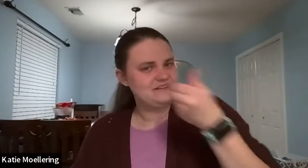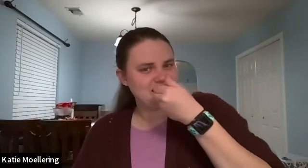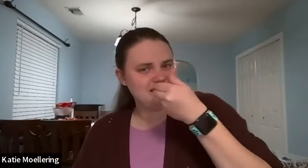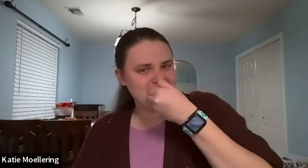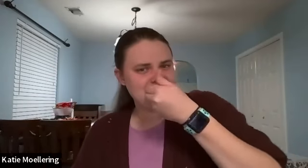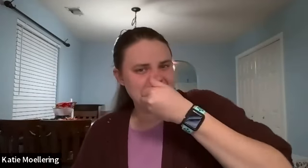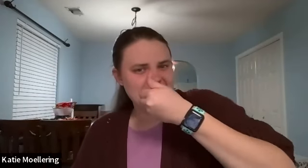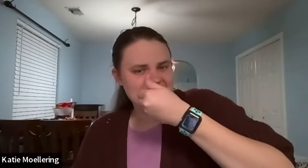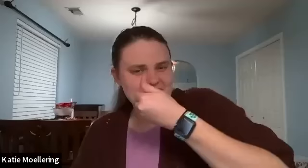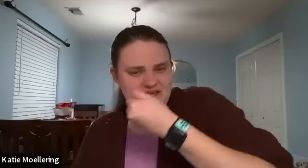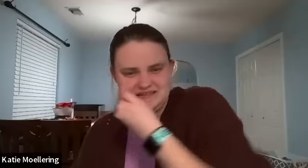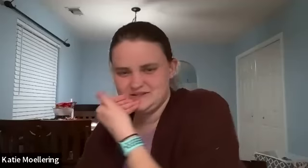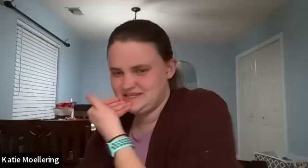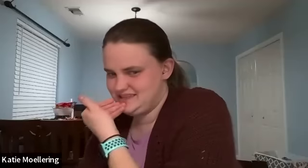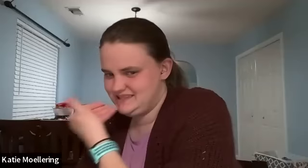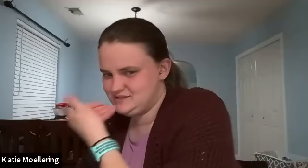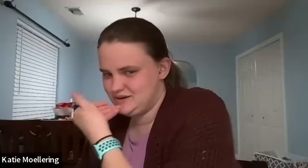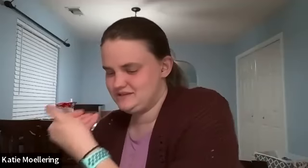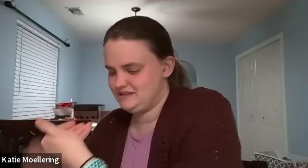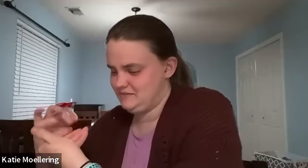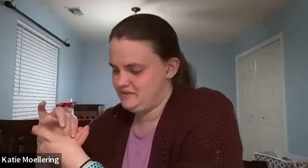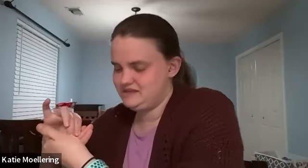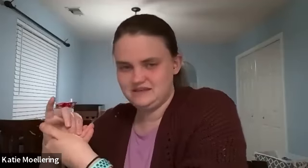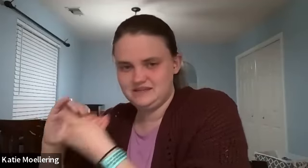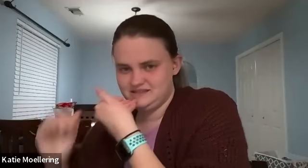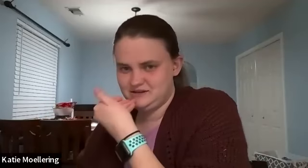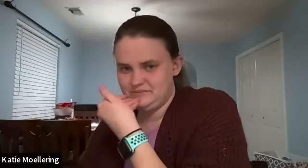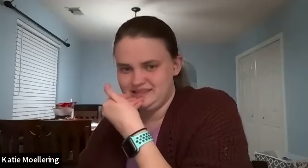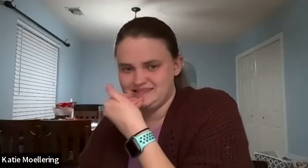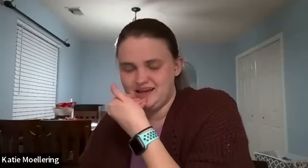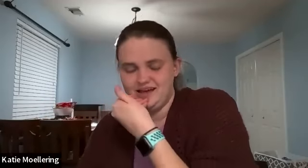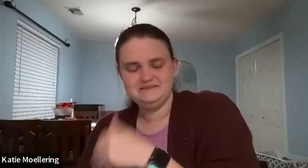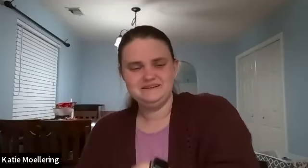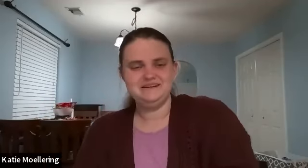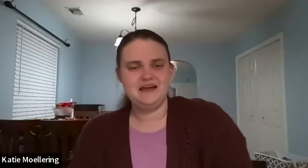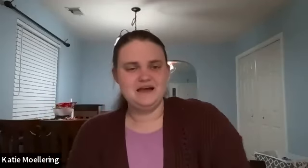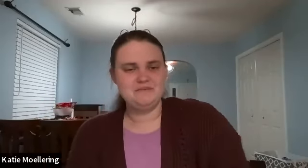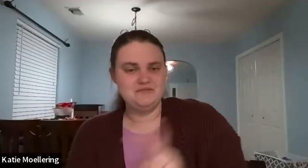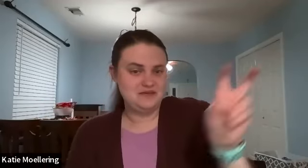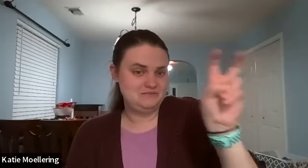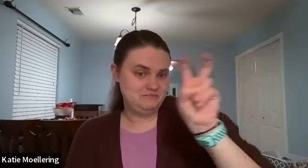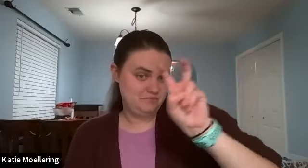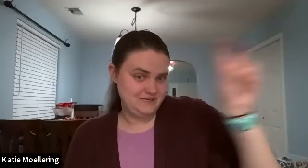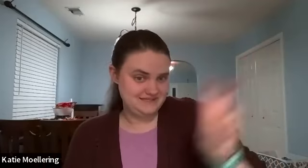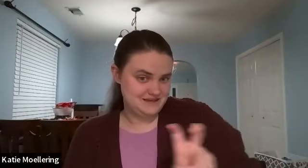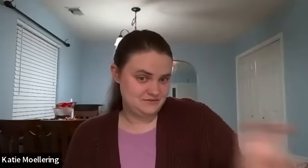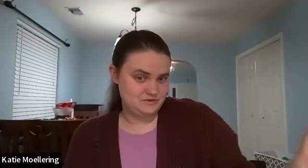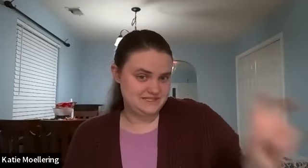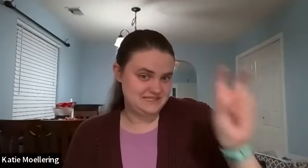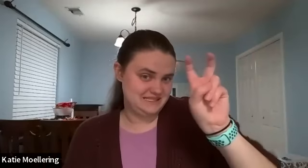like, no, they do it this way where it's like they bend it. So pizza. And then pizza with the